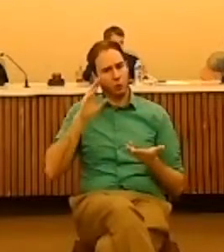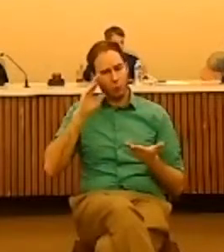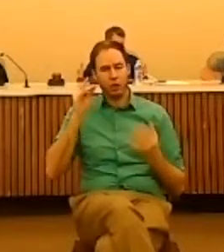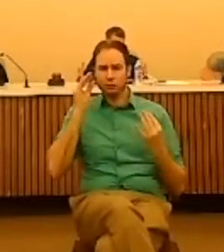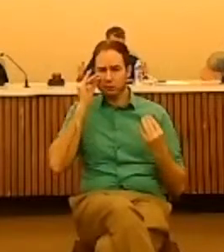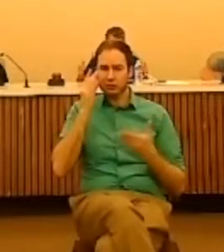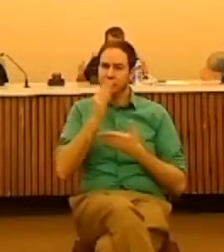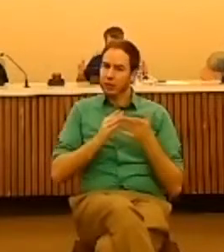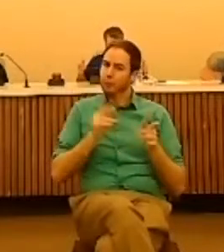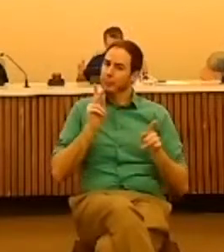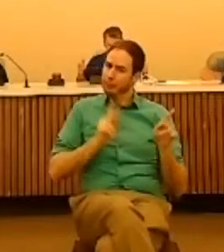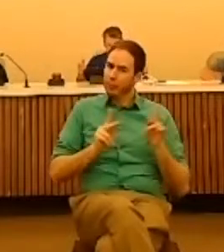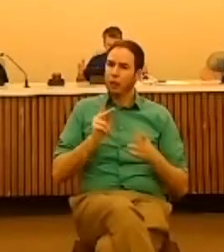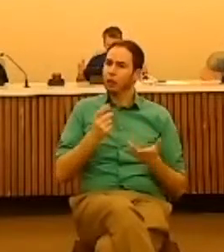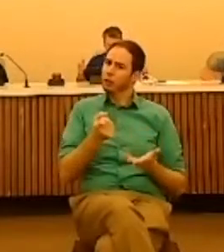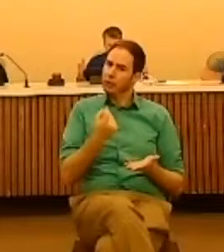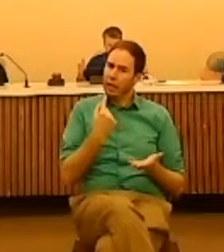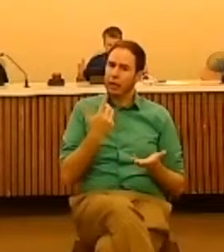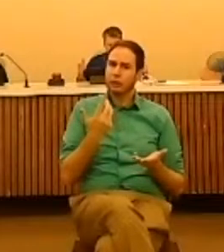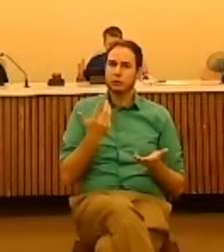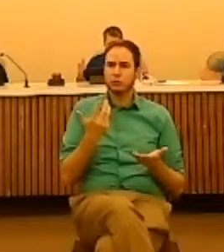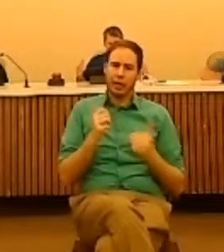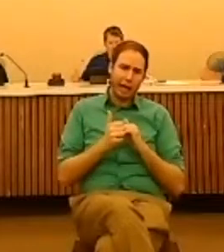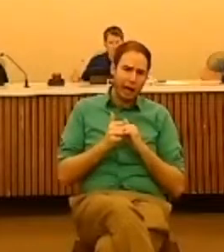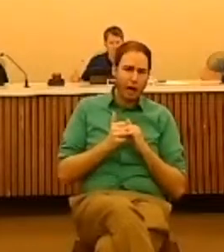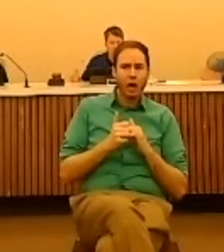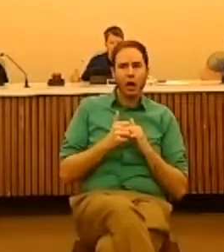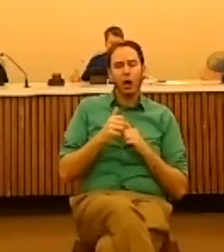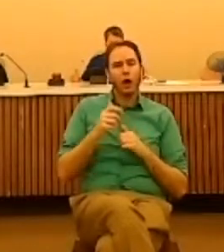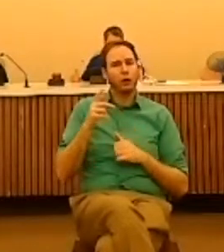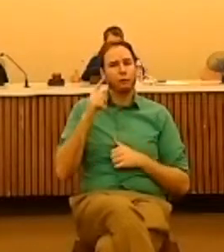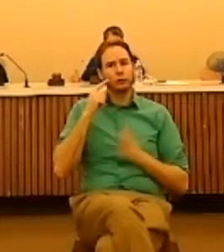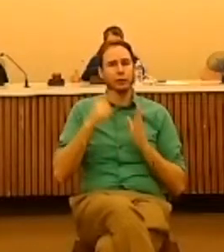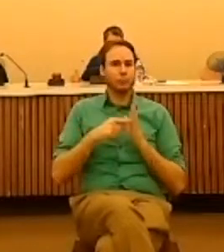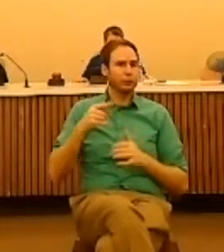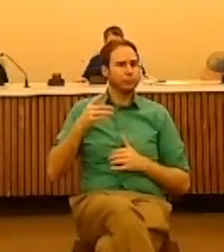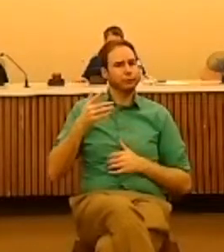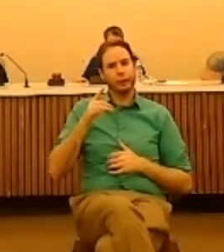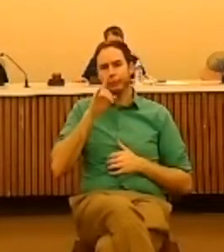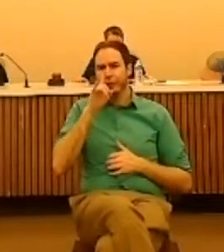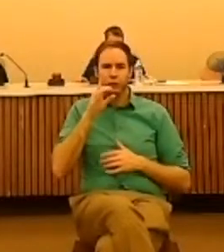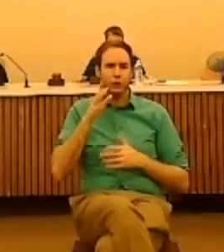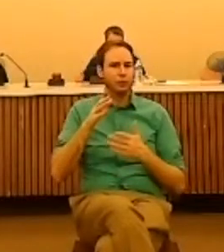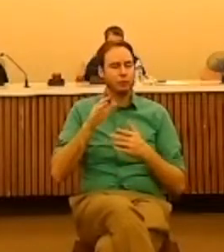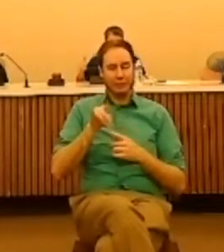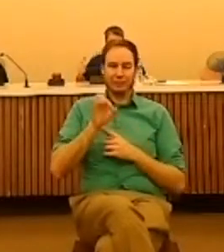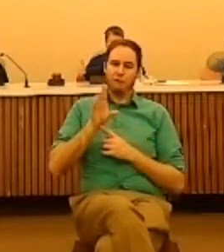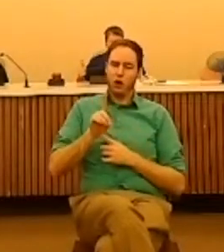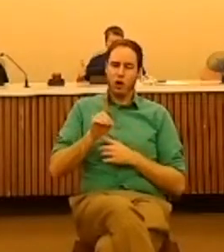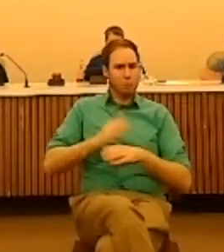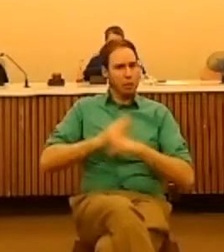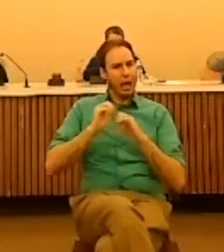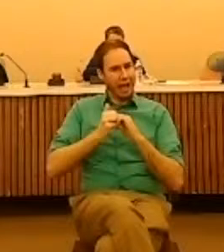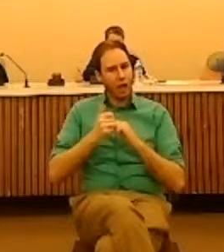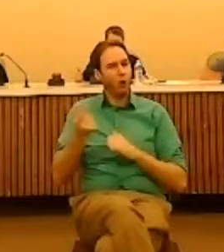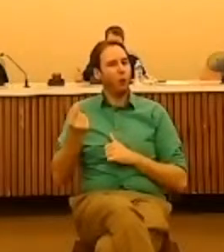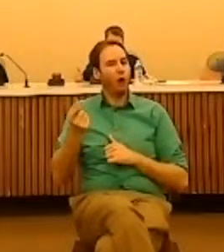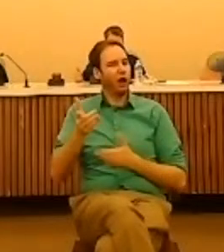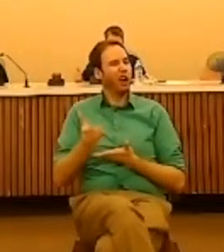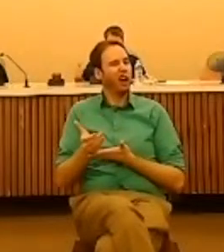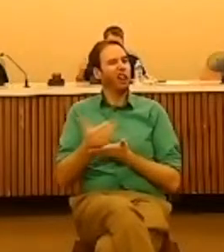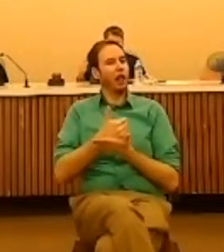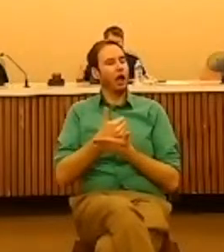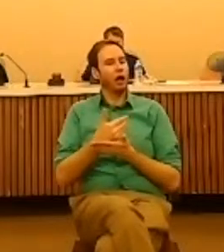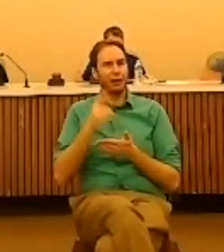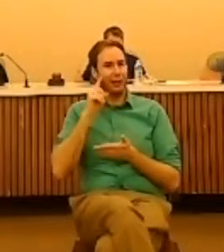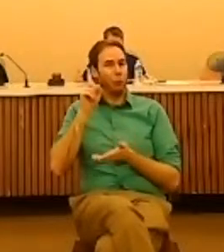people who have asked, you know, well, how does Pittsford block it? Well, the answer is simple. They collect